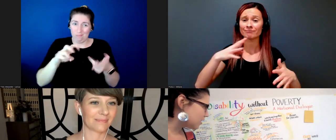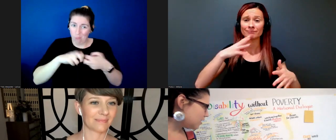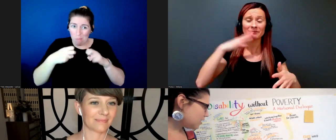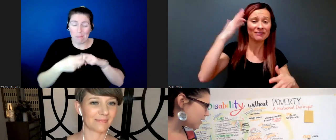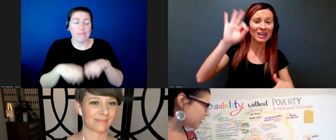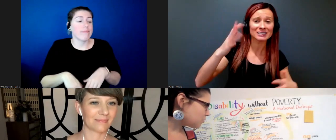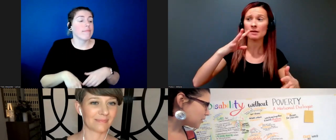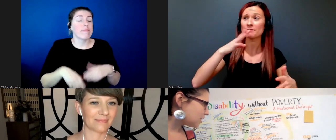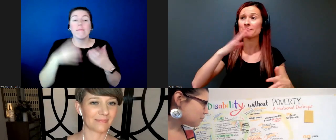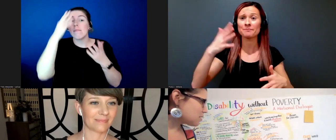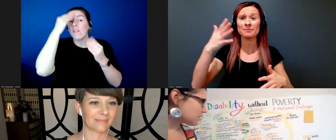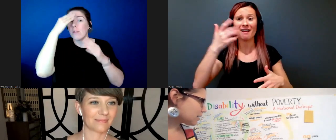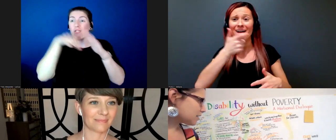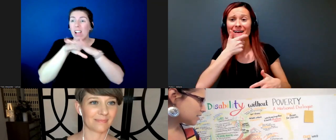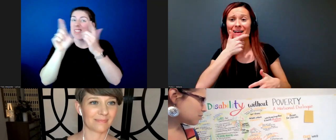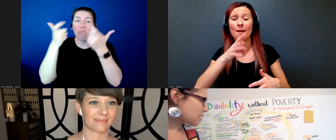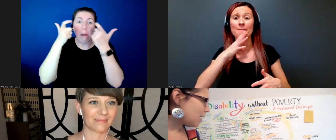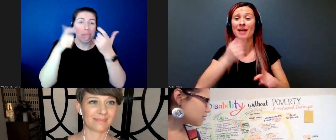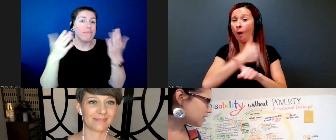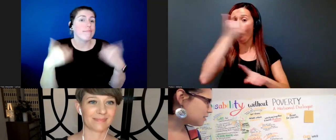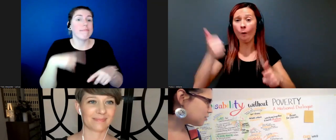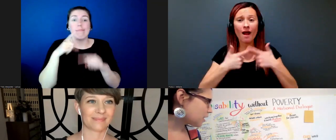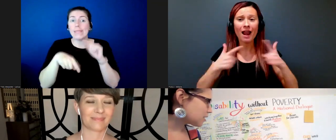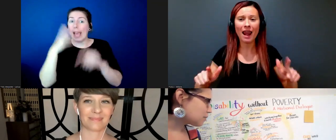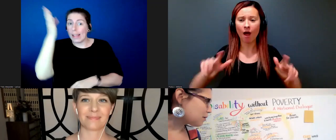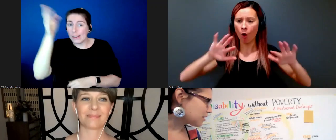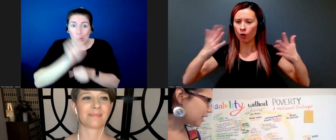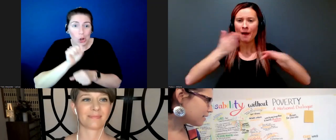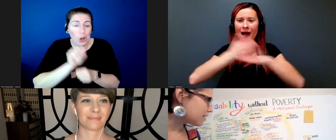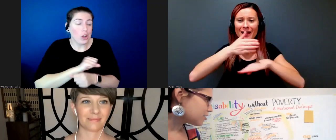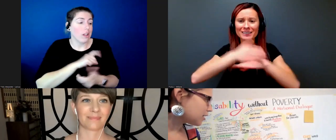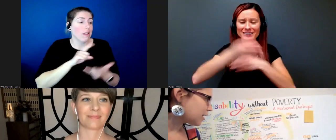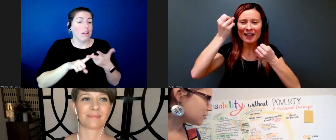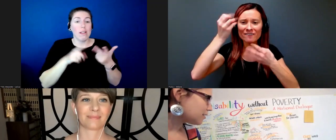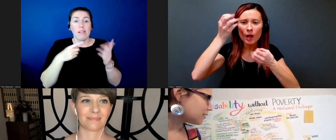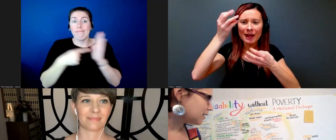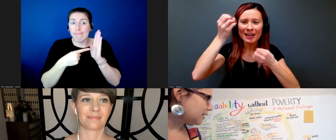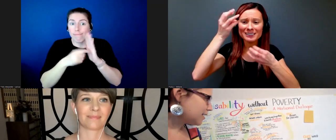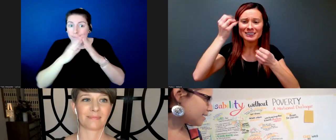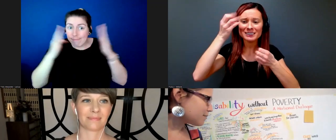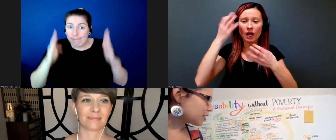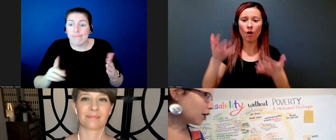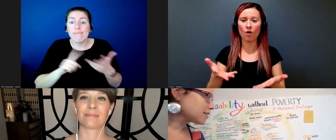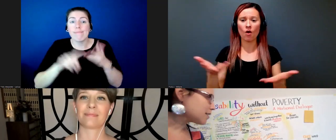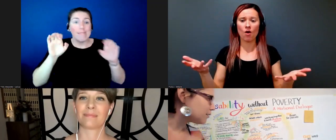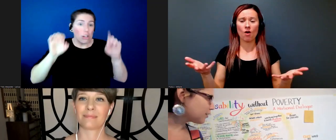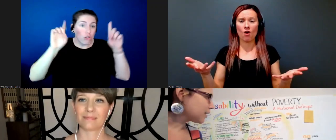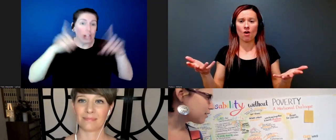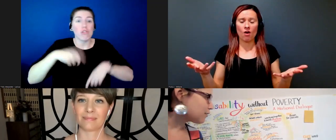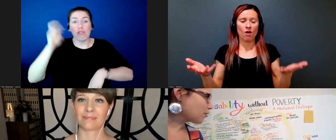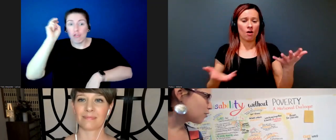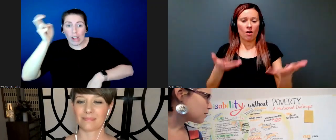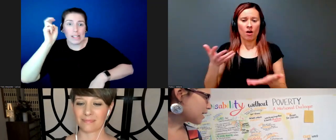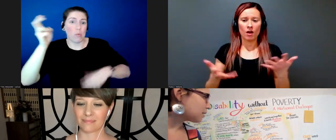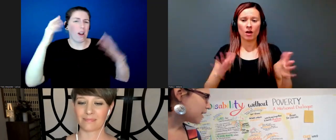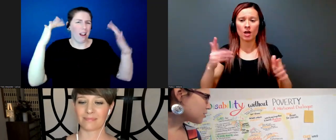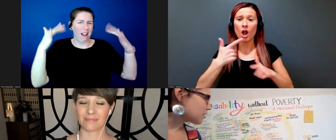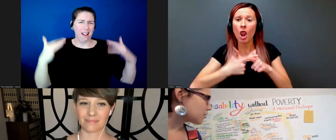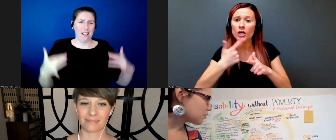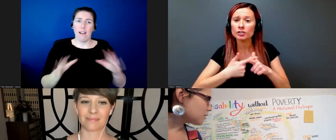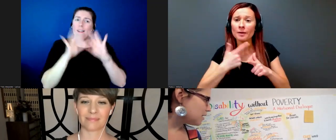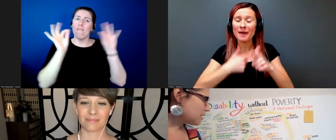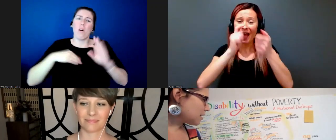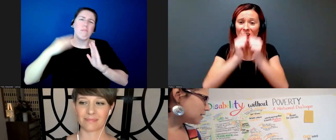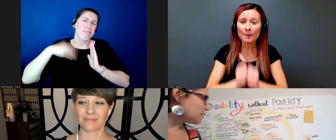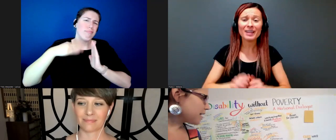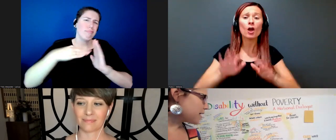information, inability to work, accessible housing, transport, care, education, the constant filling out of forms and application. And